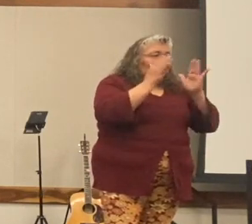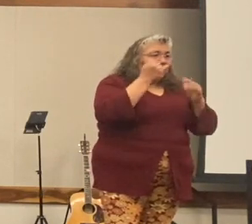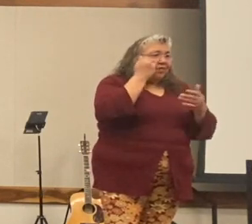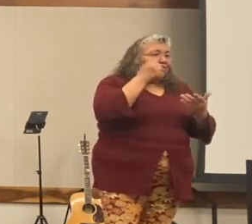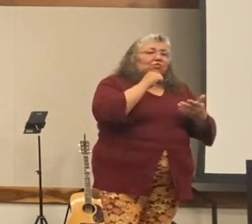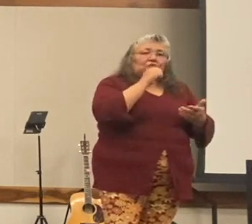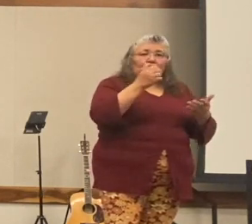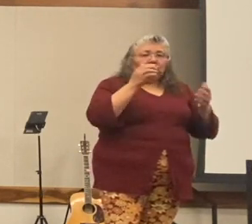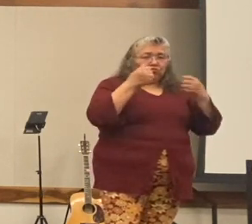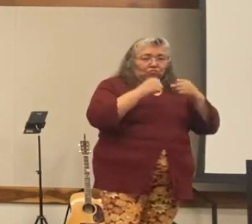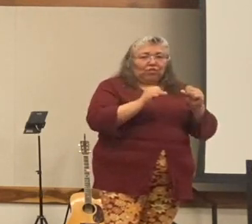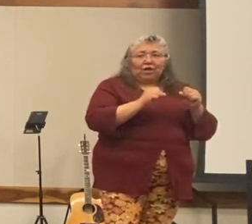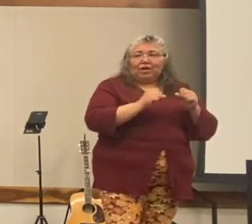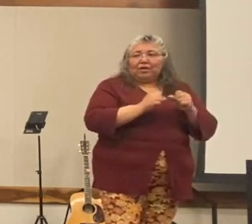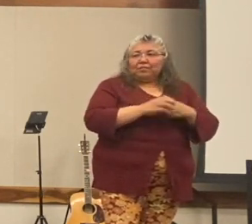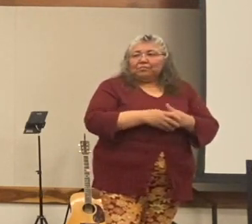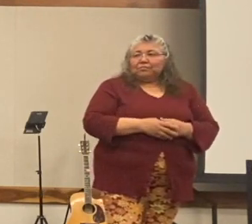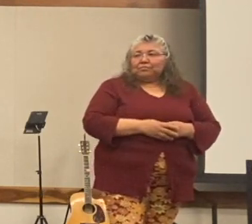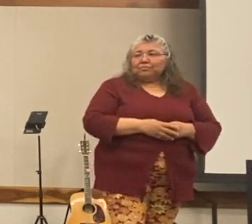don't try.